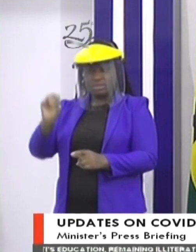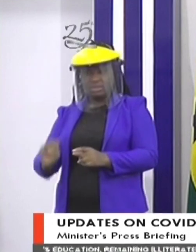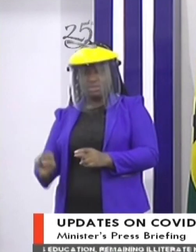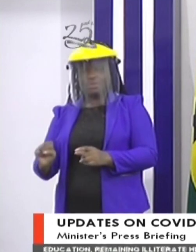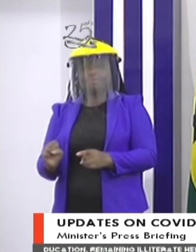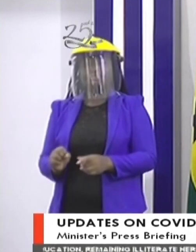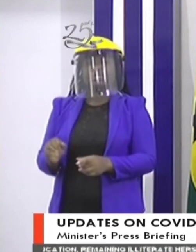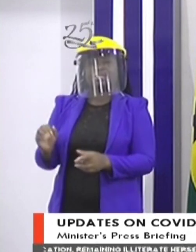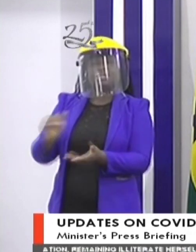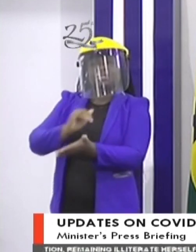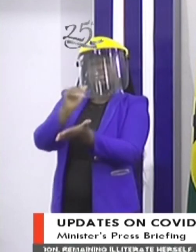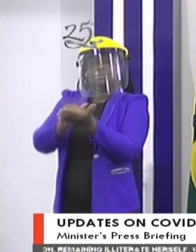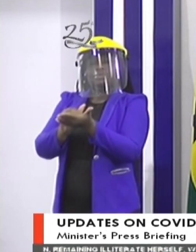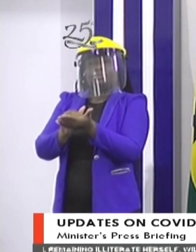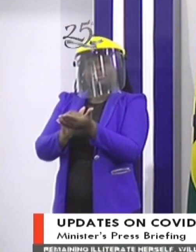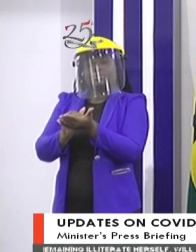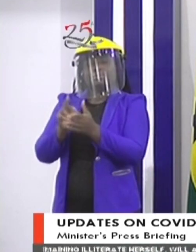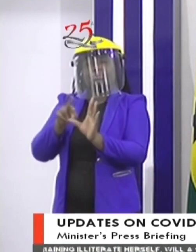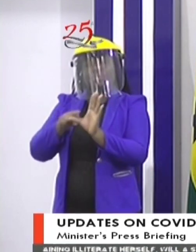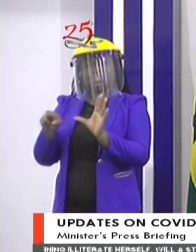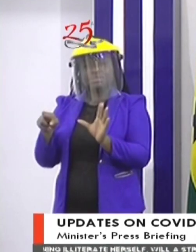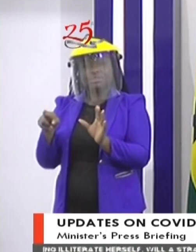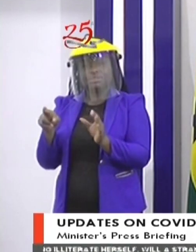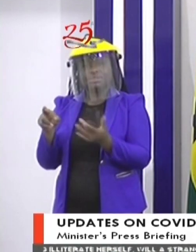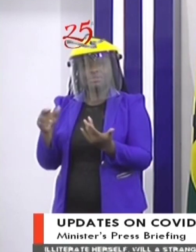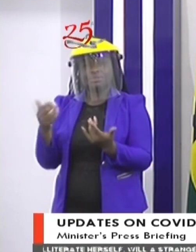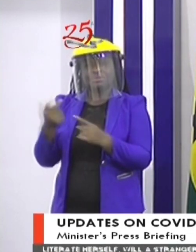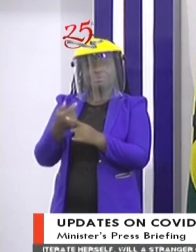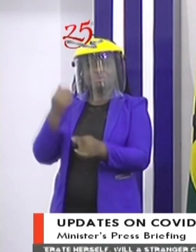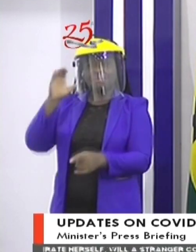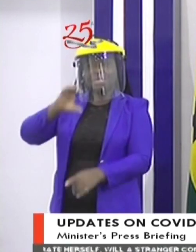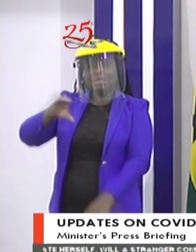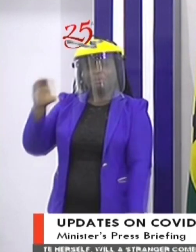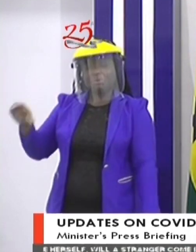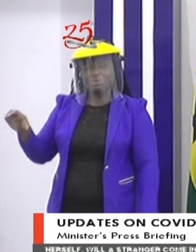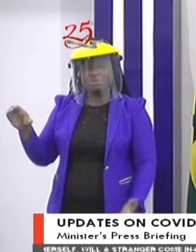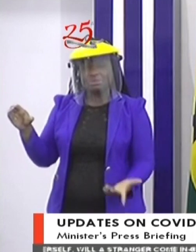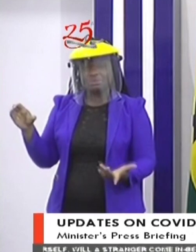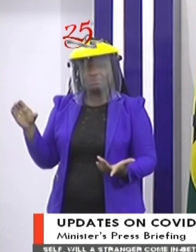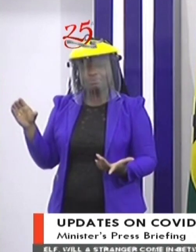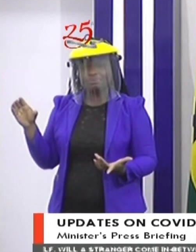Central region, 5 districts reported, and these were from Cape Coast,